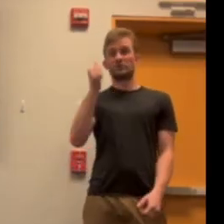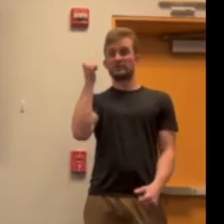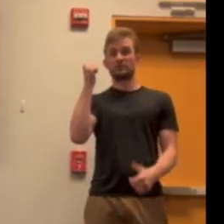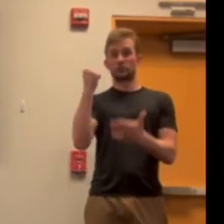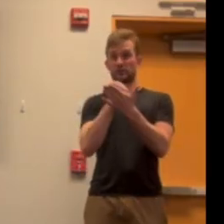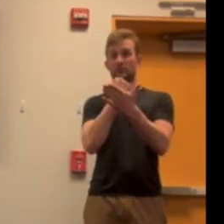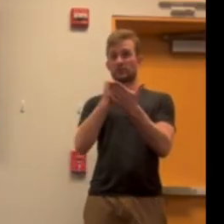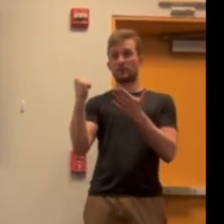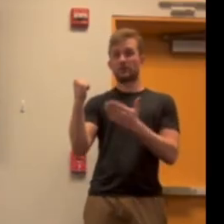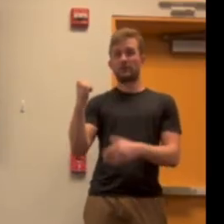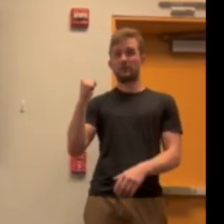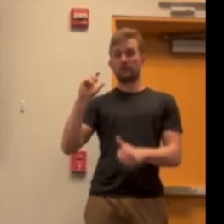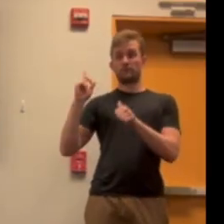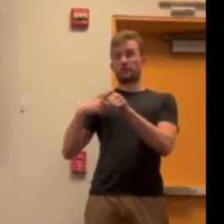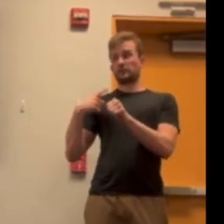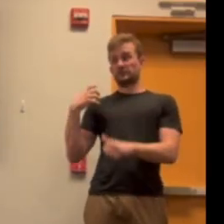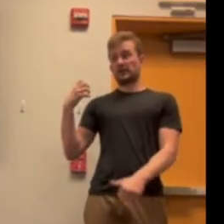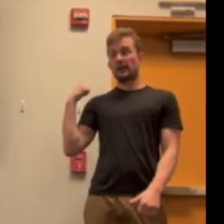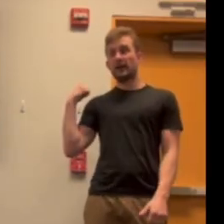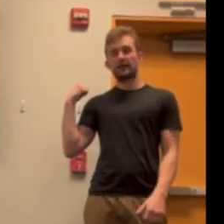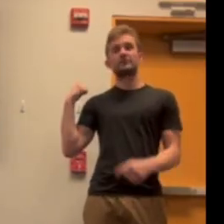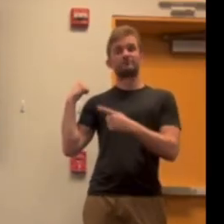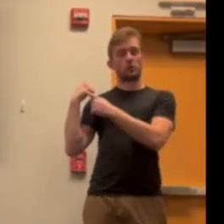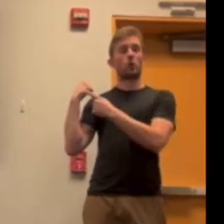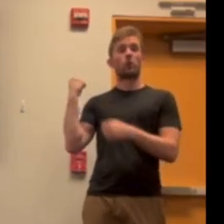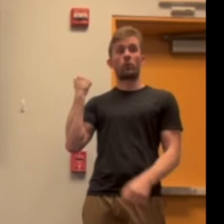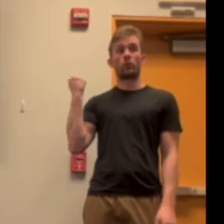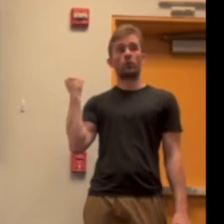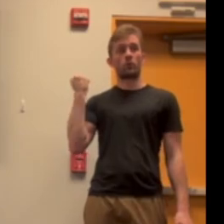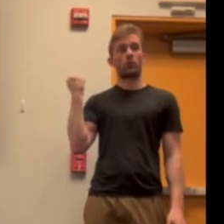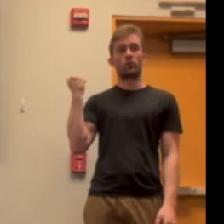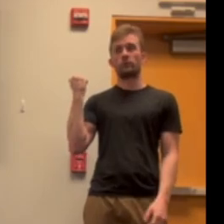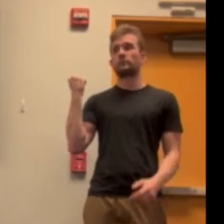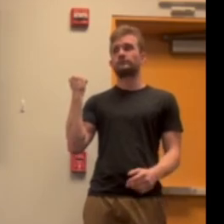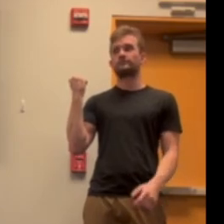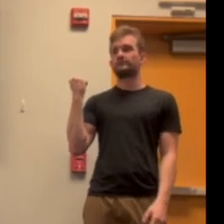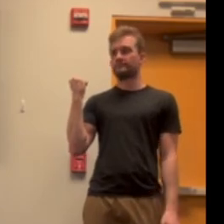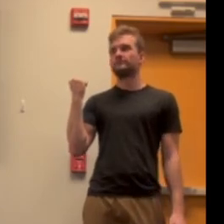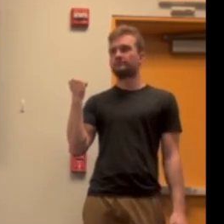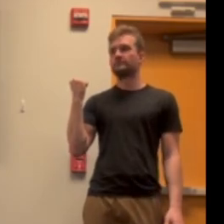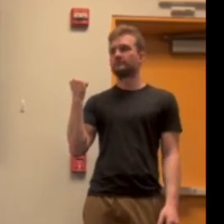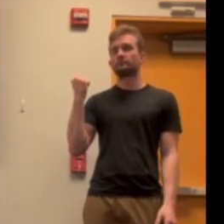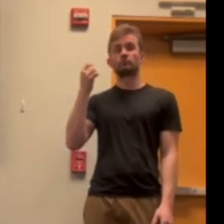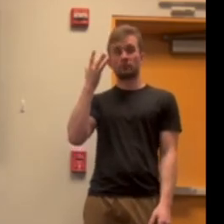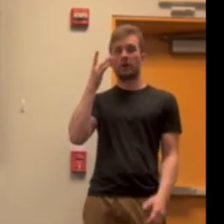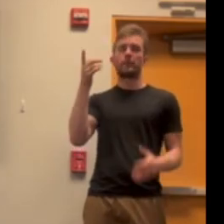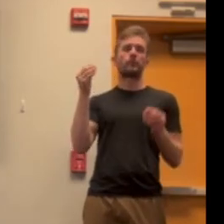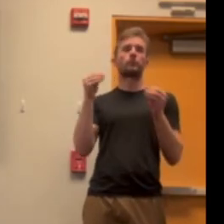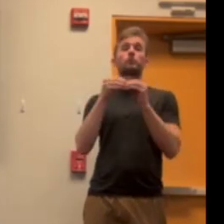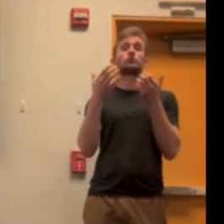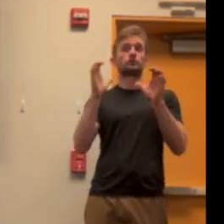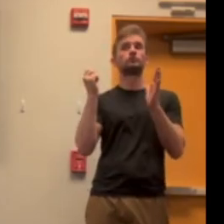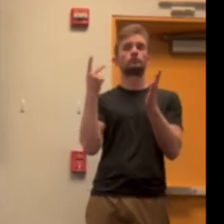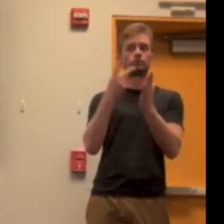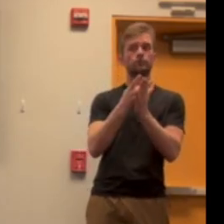you keep getting approved for credit cards. It doesn't necessarily hurt you to close the old ones out. Sometimes that gives you a bigger credit